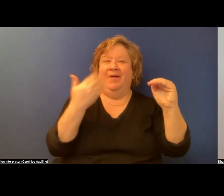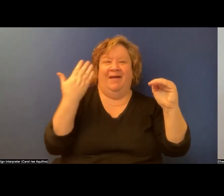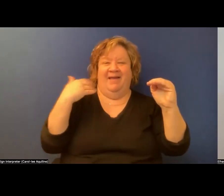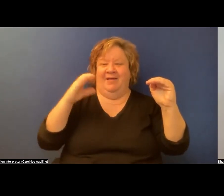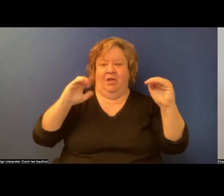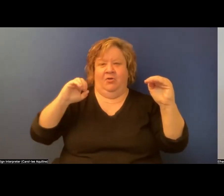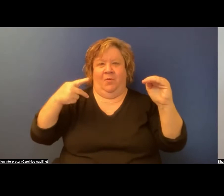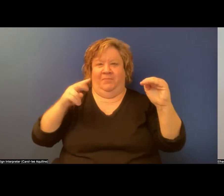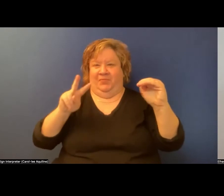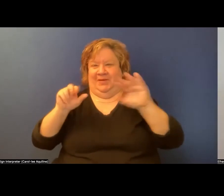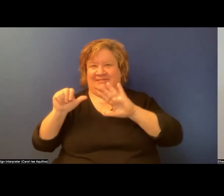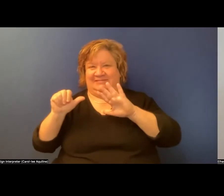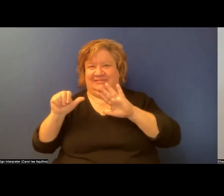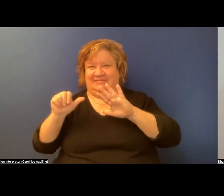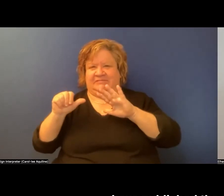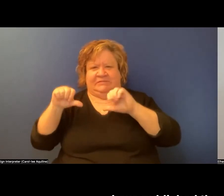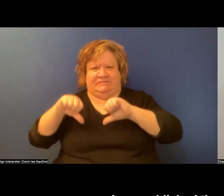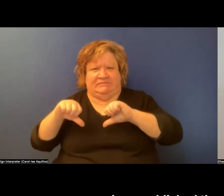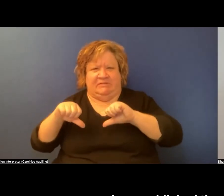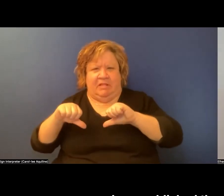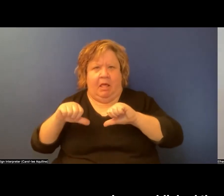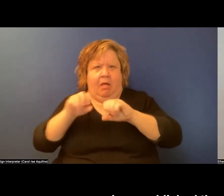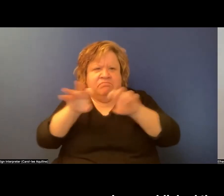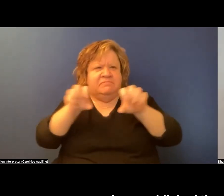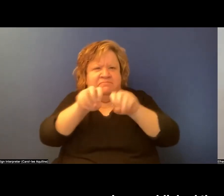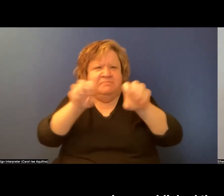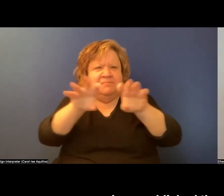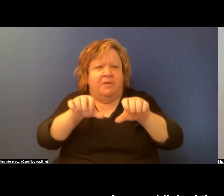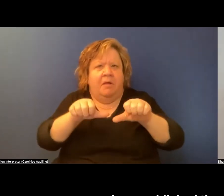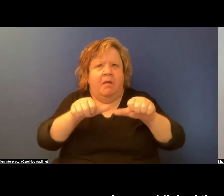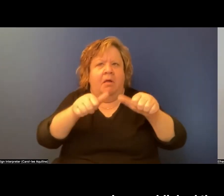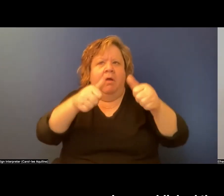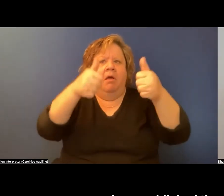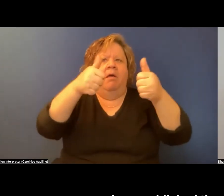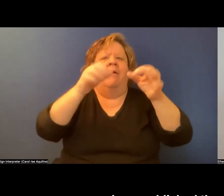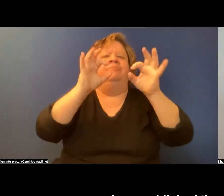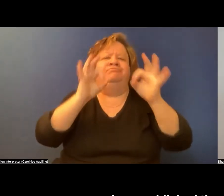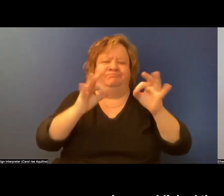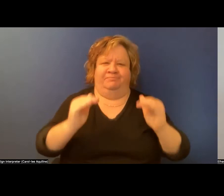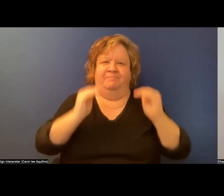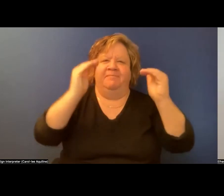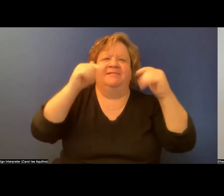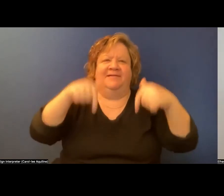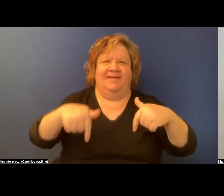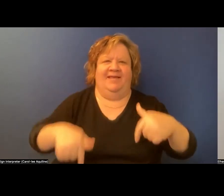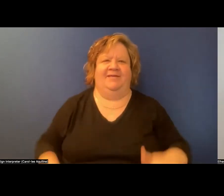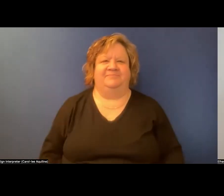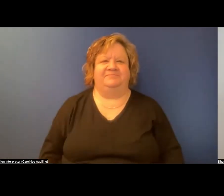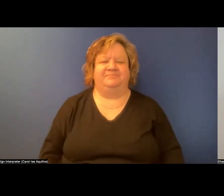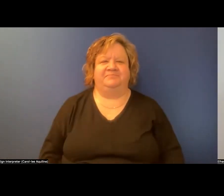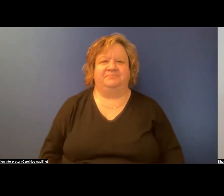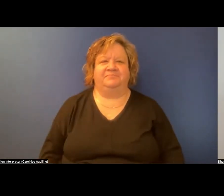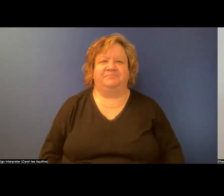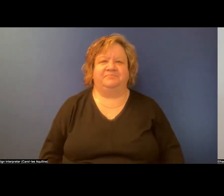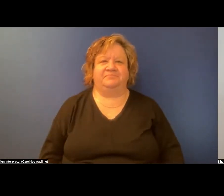We also, for the first time, had published the recommendations and views of how